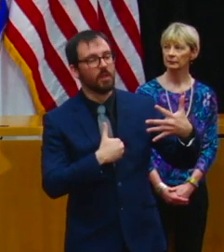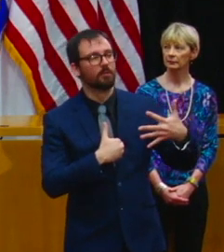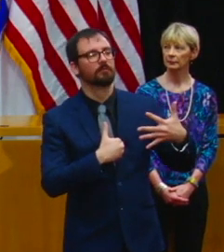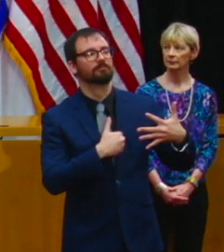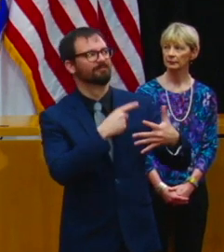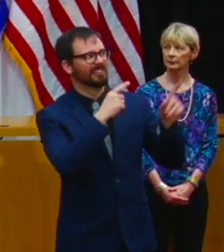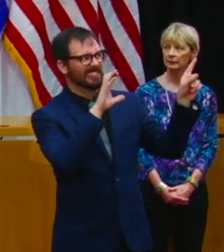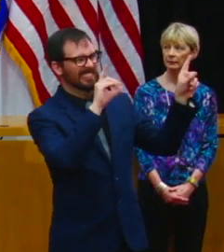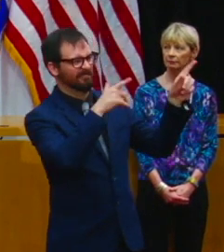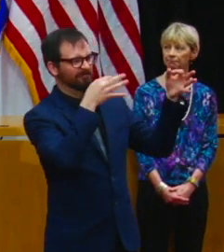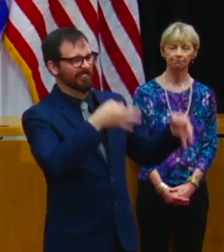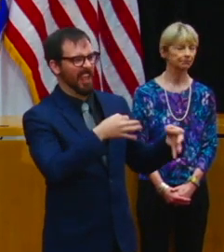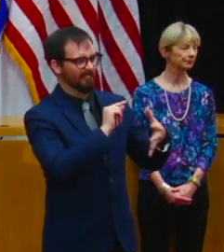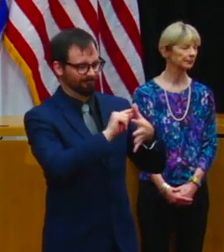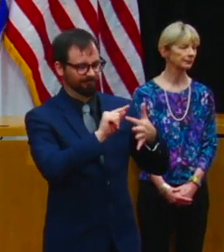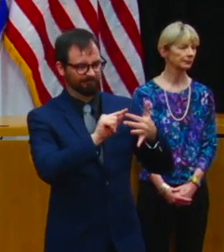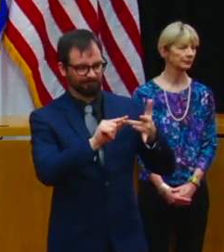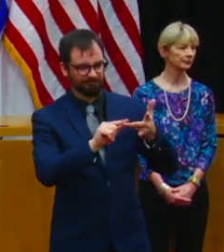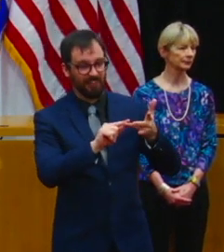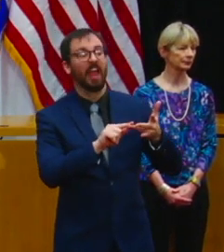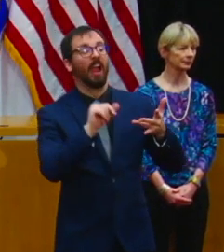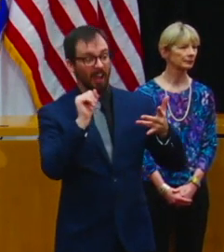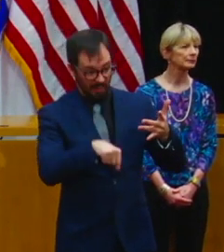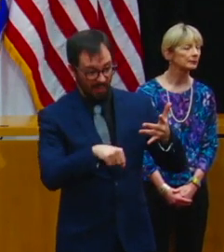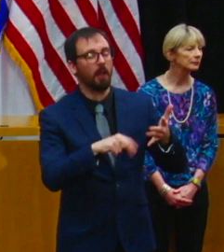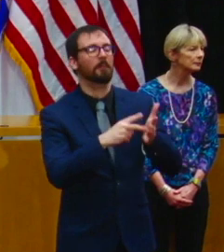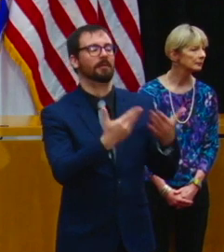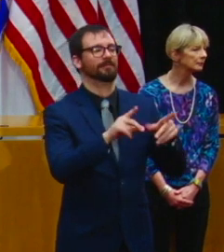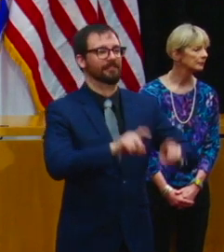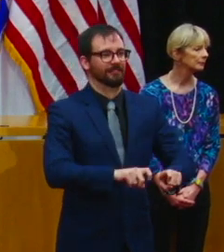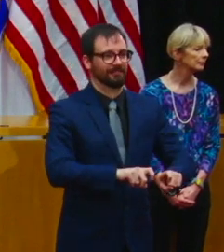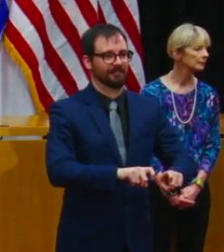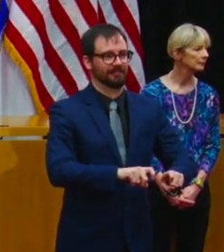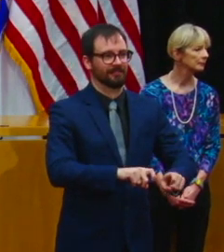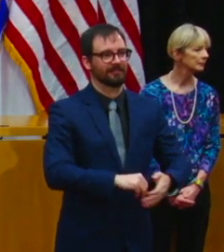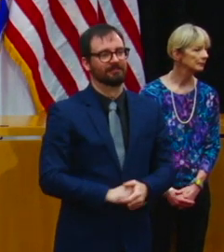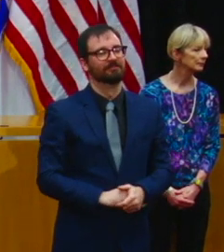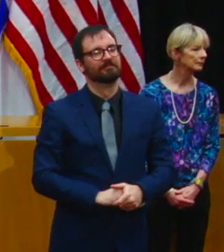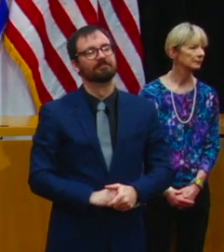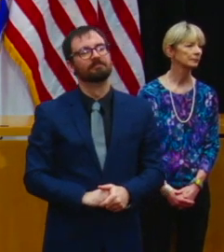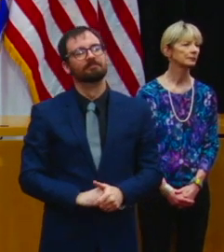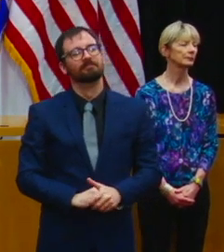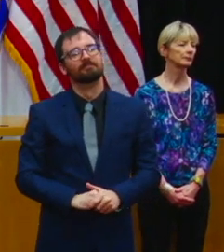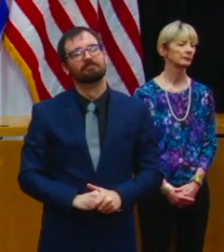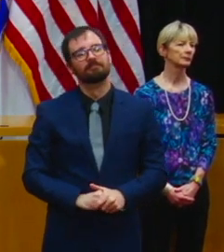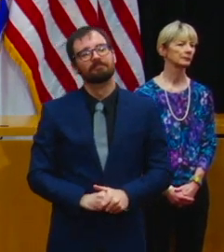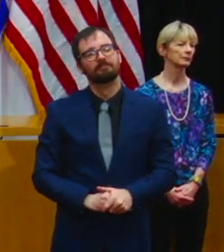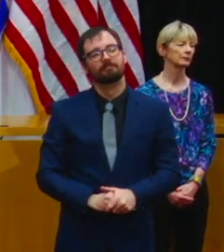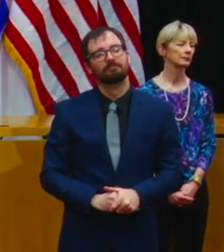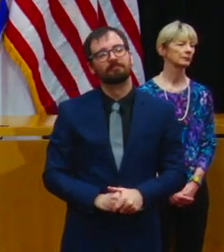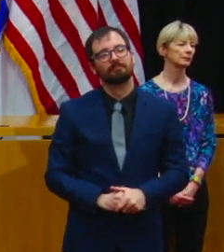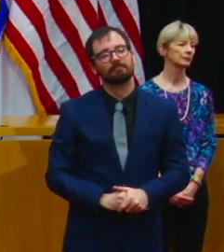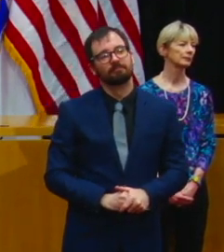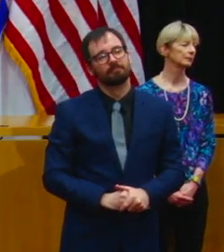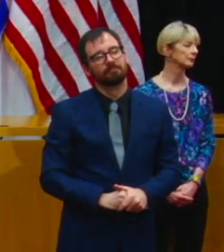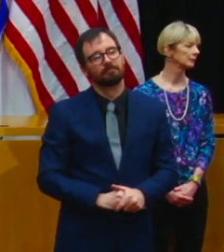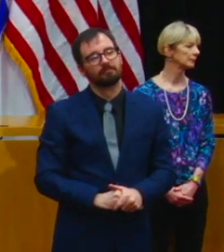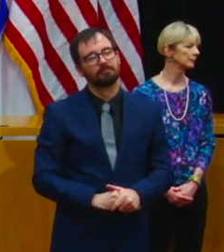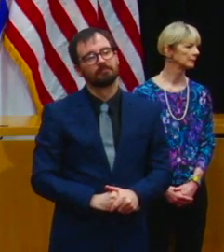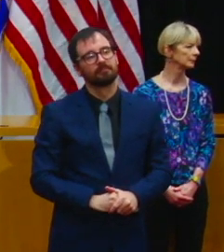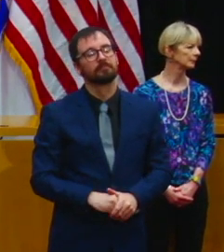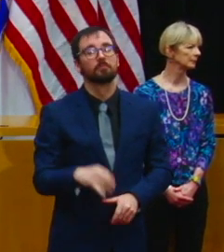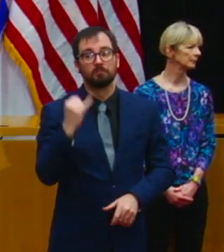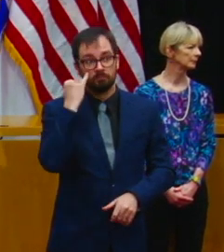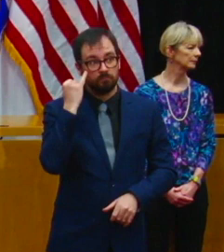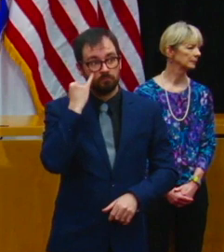test them as well. Governor, the EPA announced last week they're suspending all of which? The EPA. EPA, okay. Announced that they're suspending